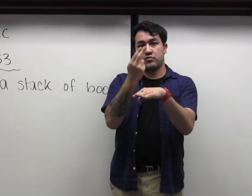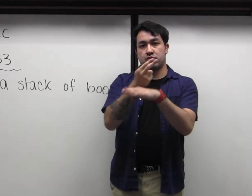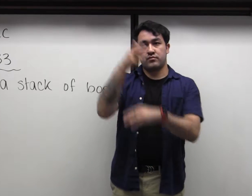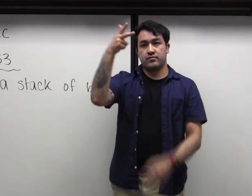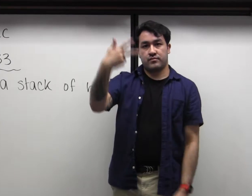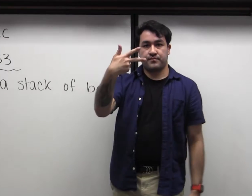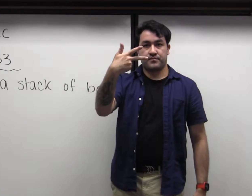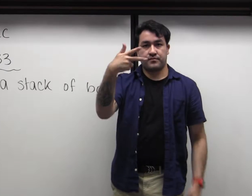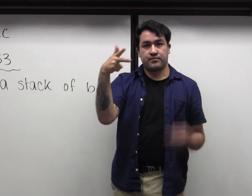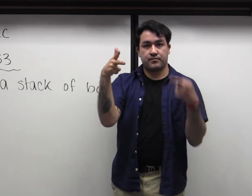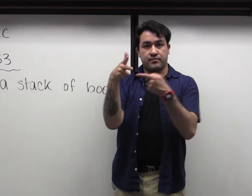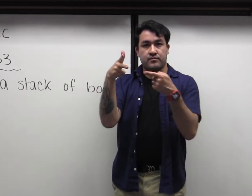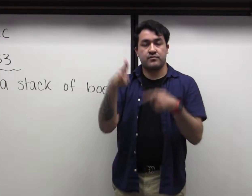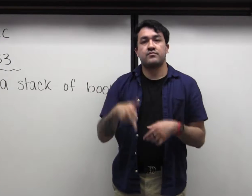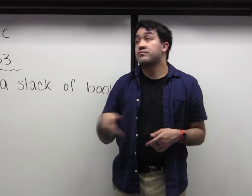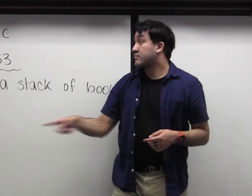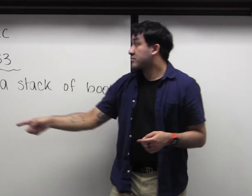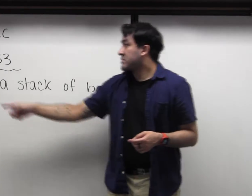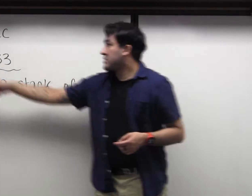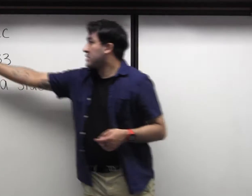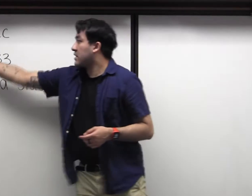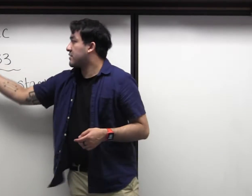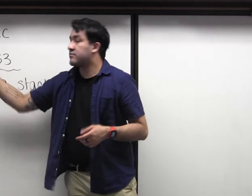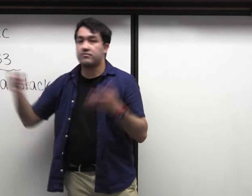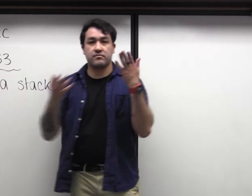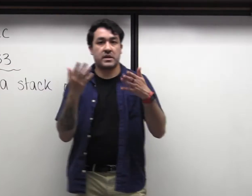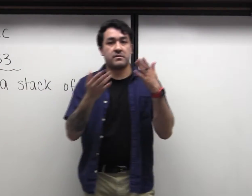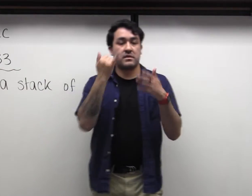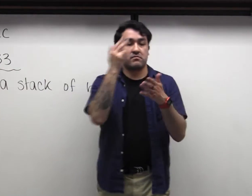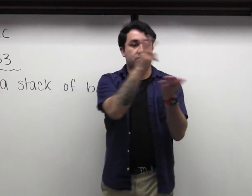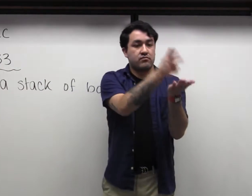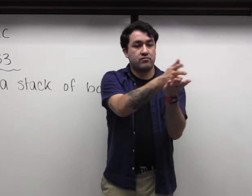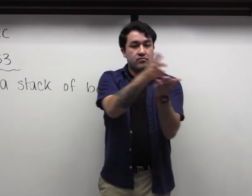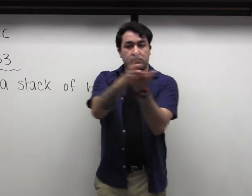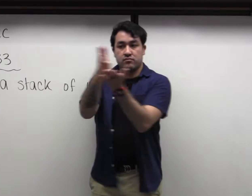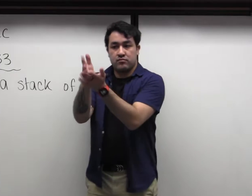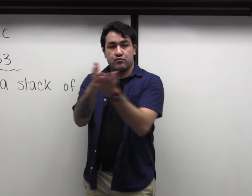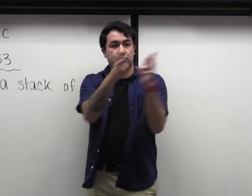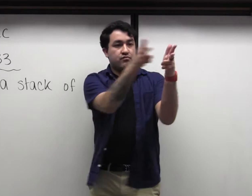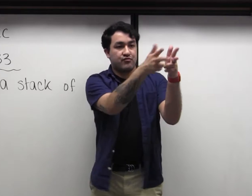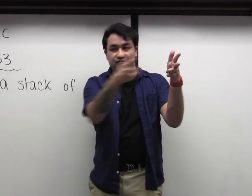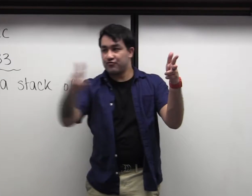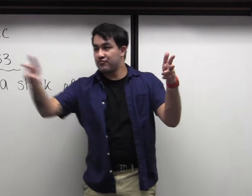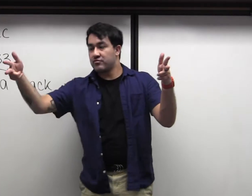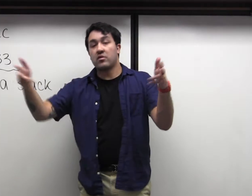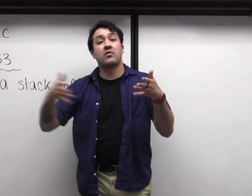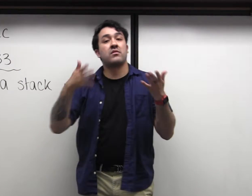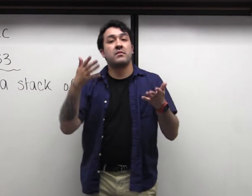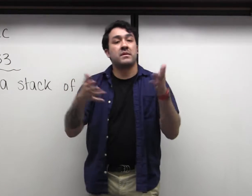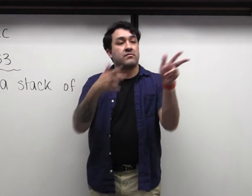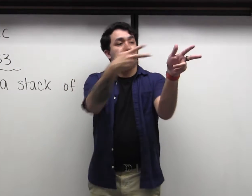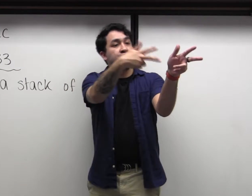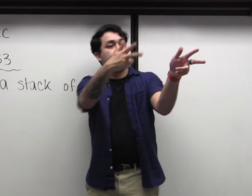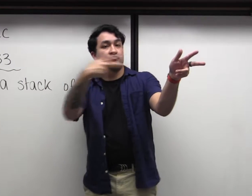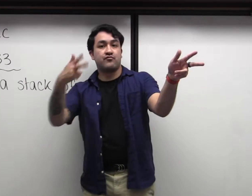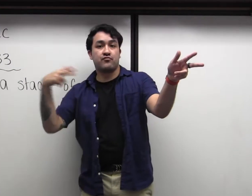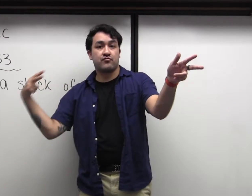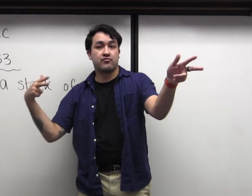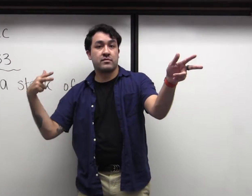going to show a car, you're going to use that 3 classifier. And we talked about how cars could be parked, so they could be in that kind of line, or maybe